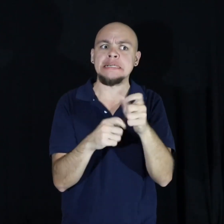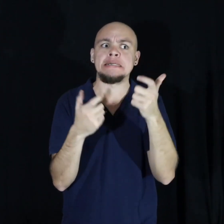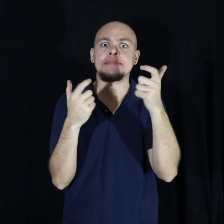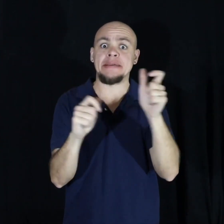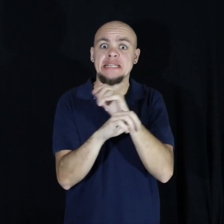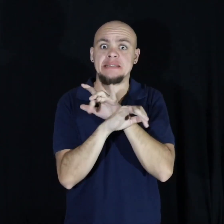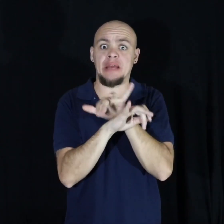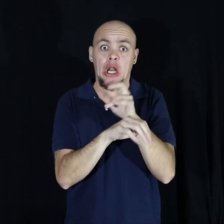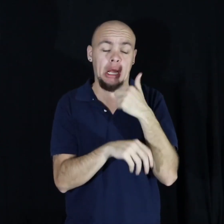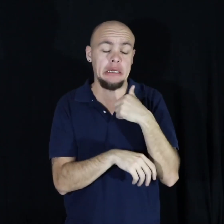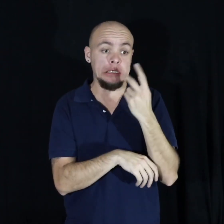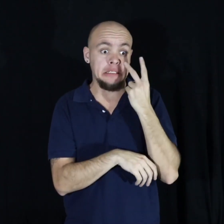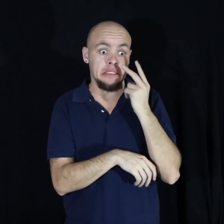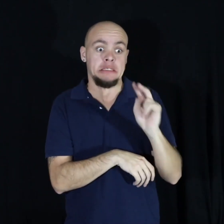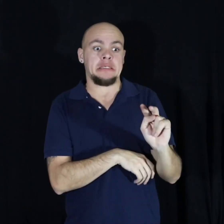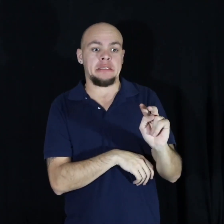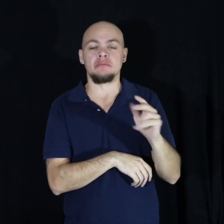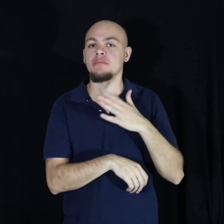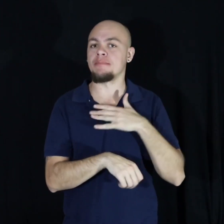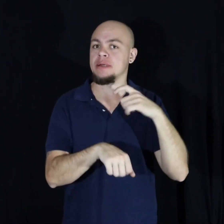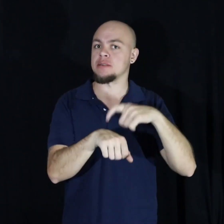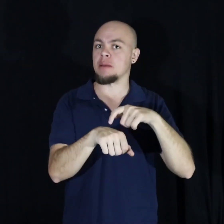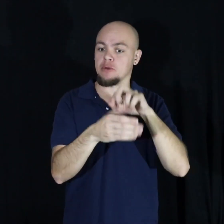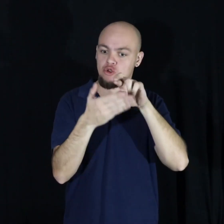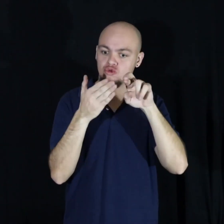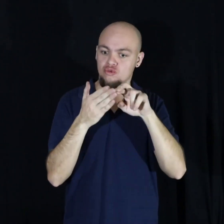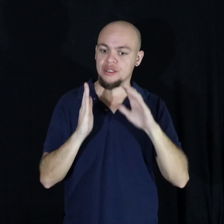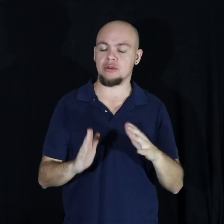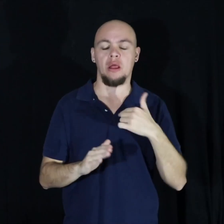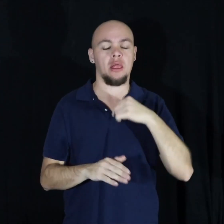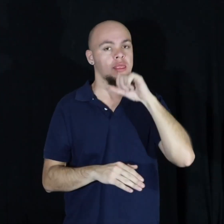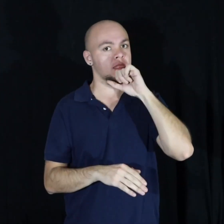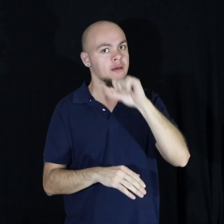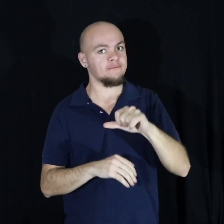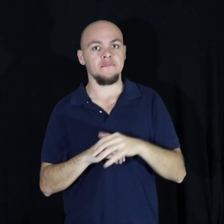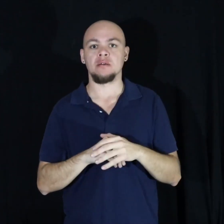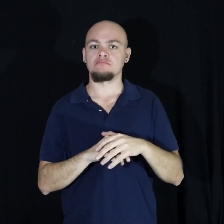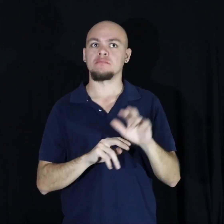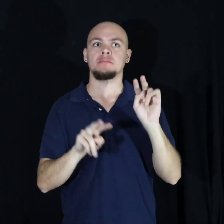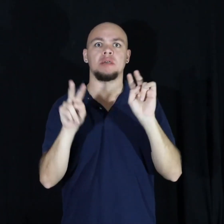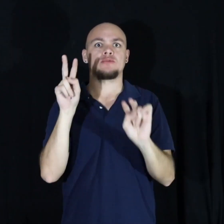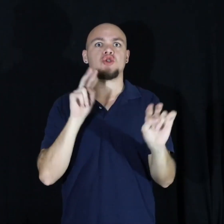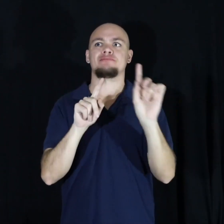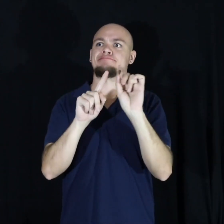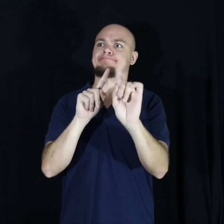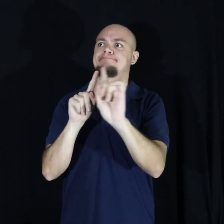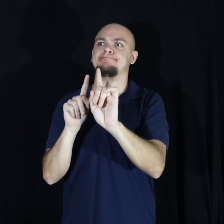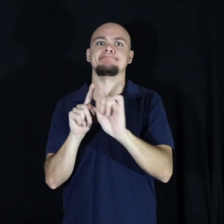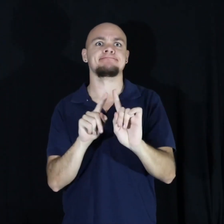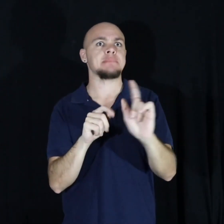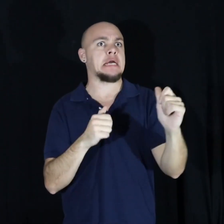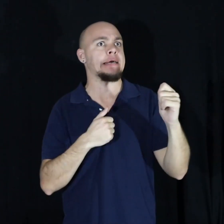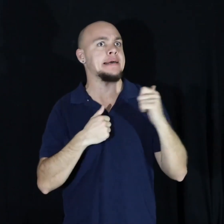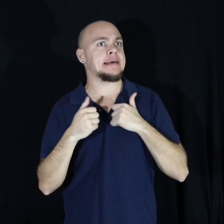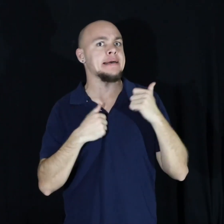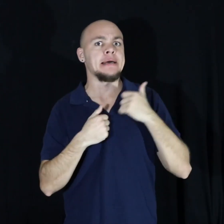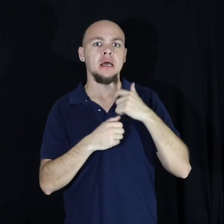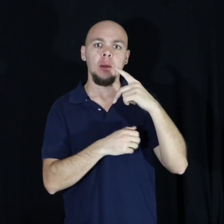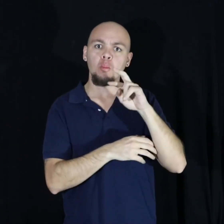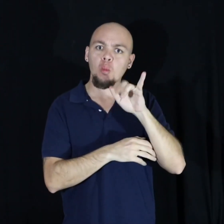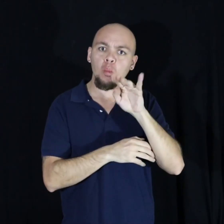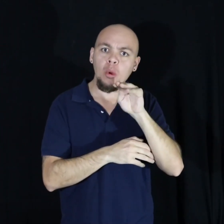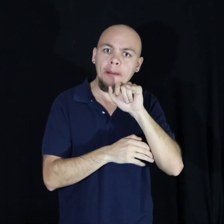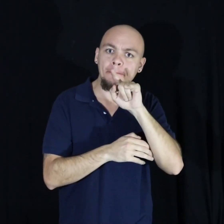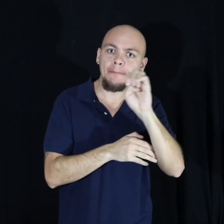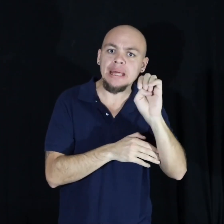spiders, but I loved my time as a researcher and had an amazing time observing so many incredible primates and other animals.